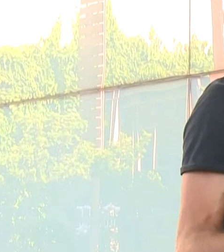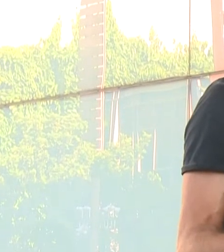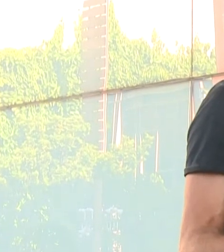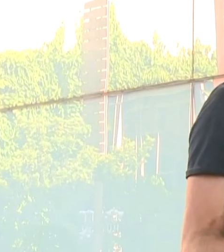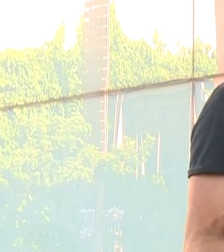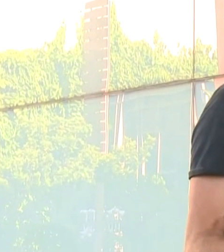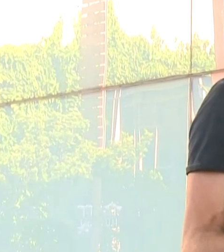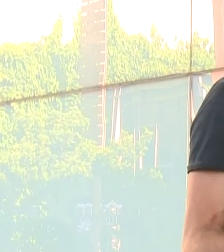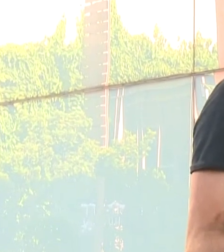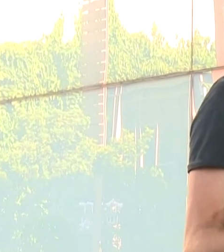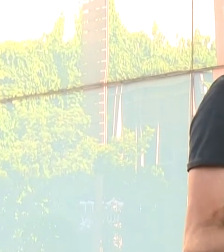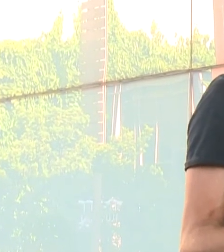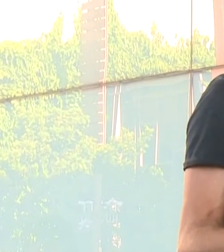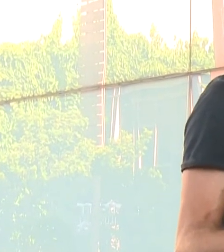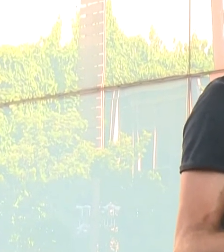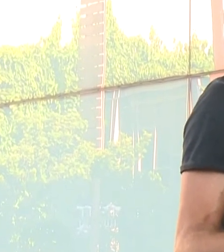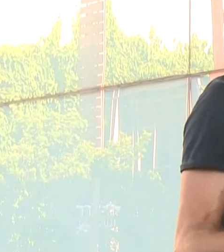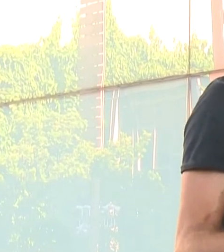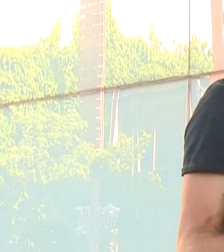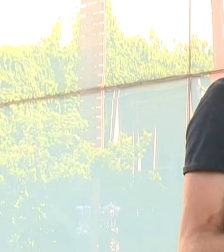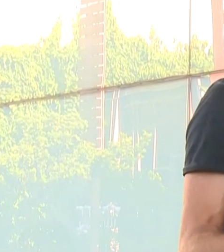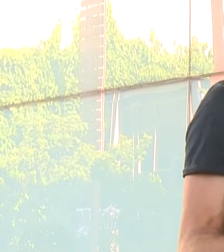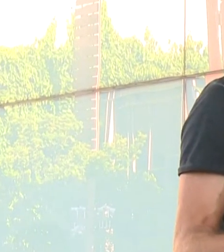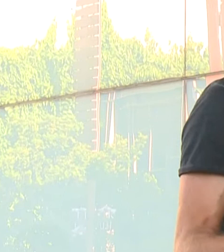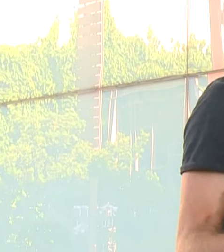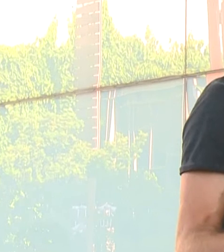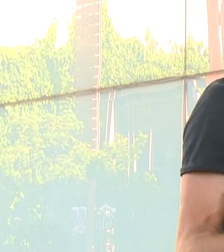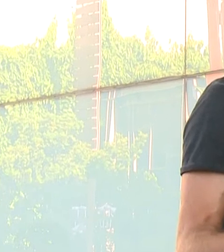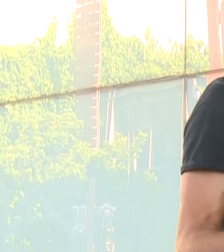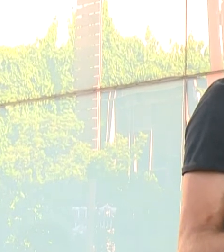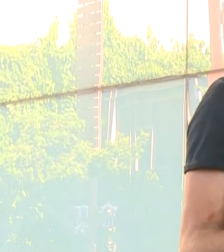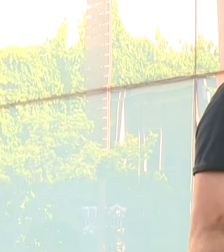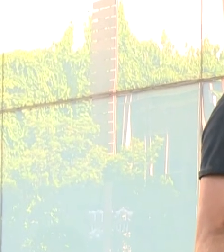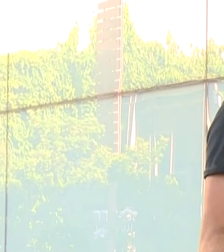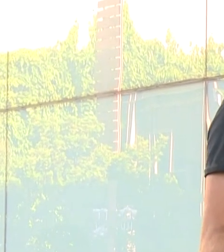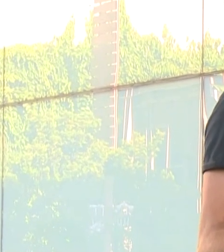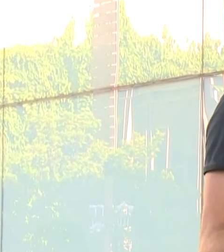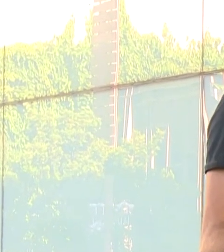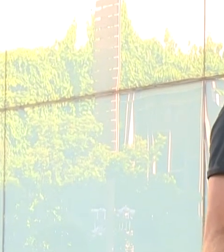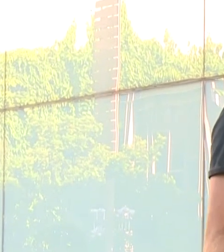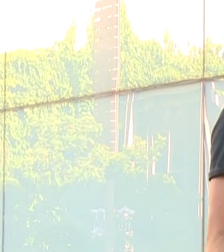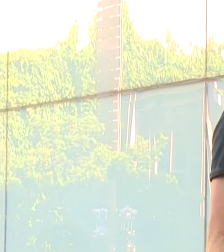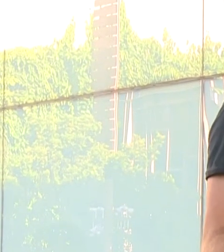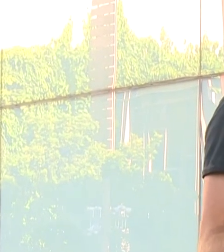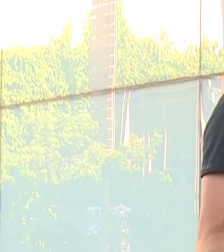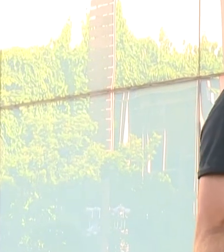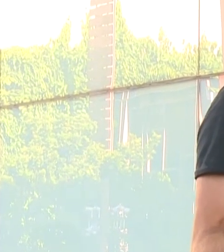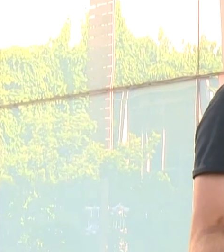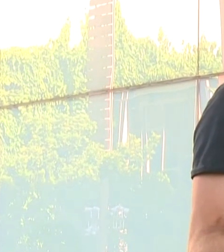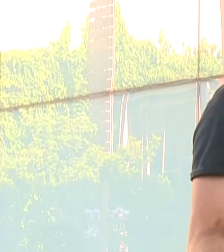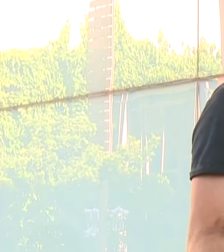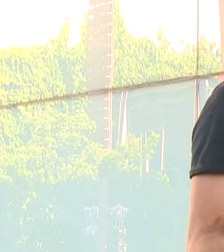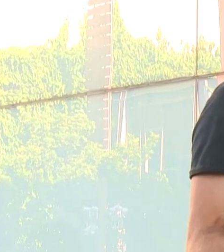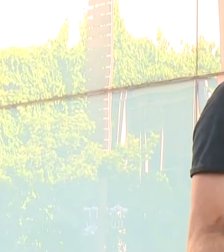Illustrators are then brought in for concept pitches. Next, camera, lighting and wardrobe departments are consulted regarding